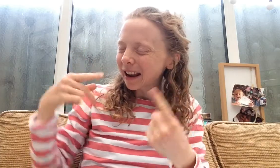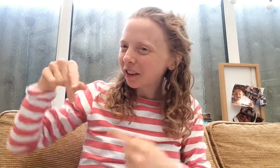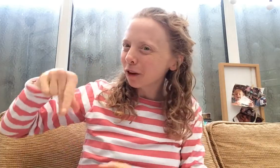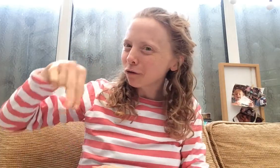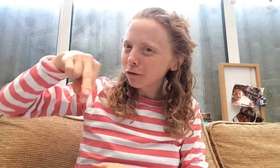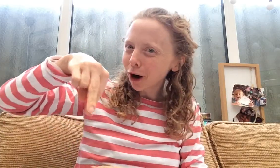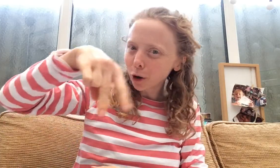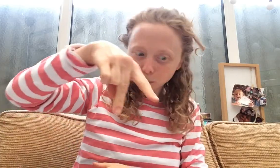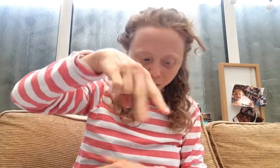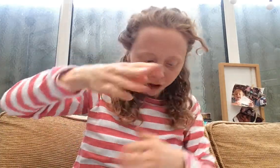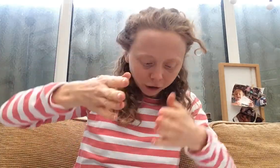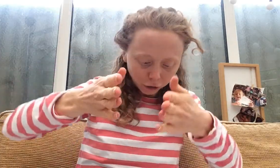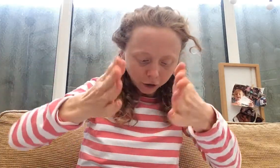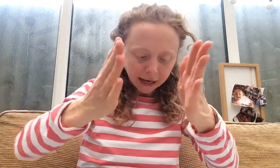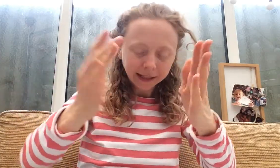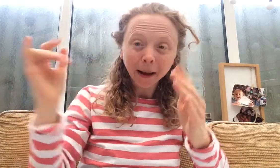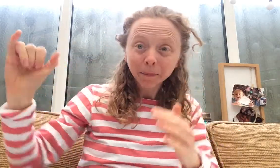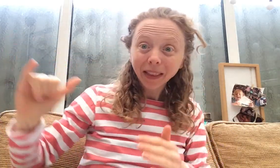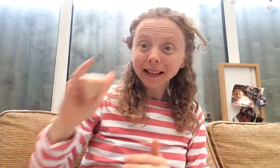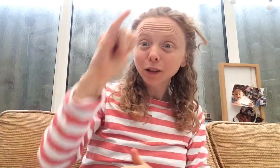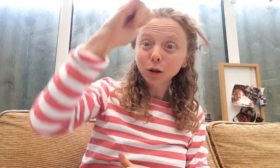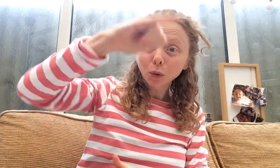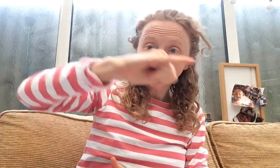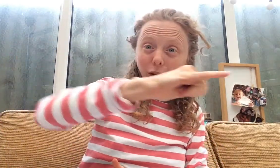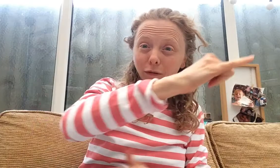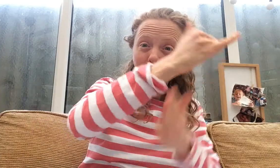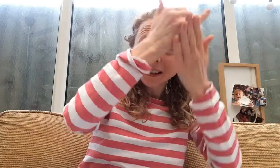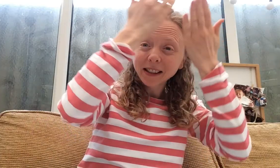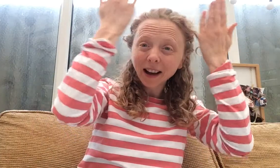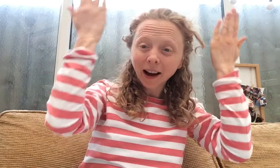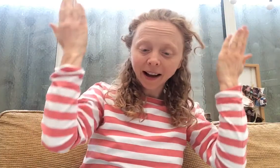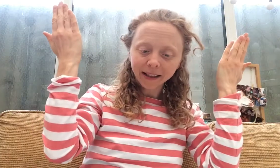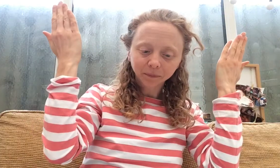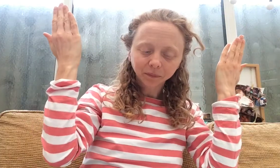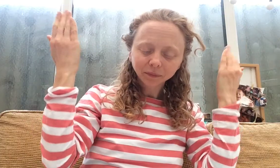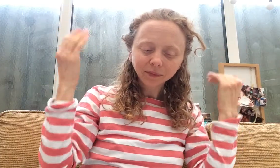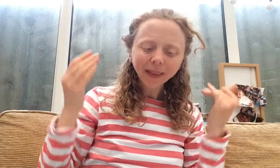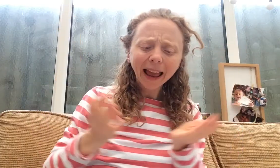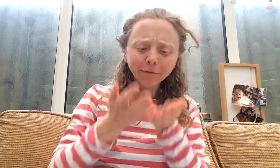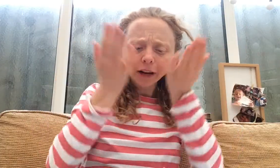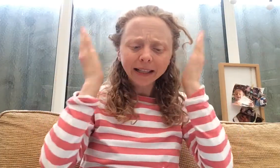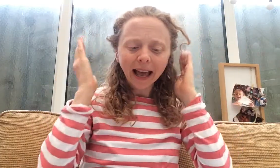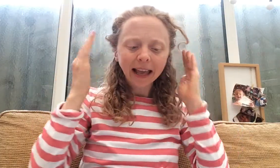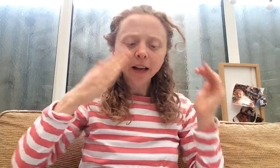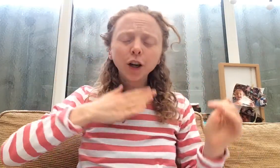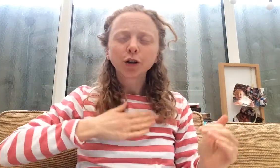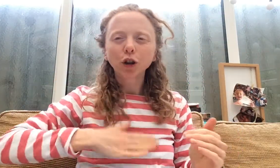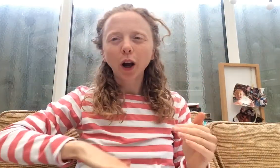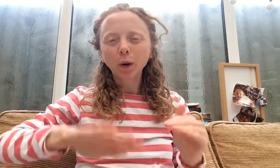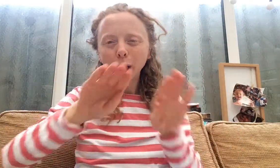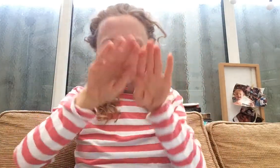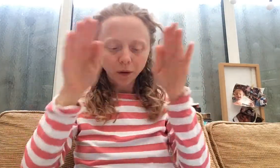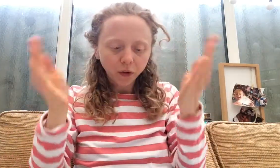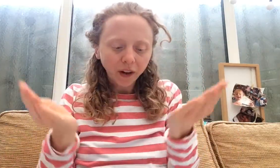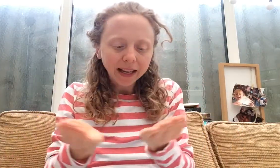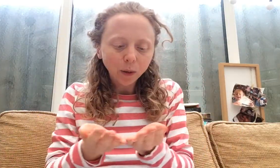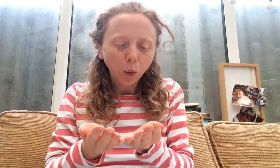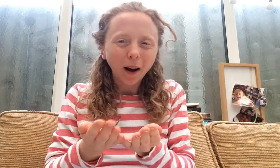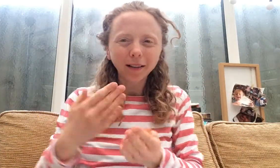other roamed the streets and soared through the sky. Every day, Joe longed for his world to